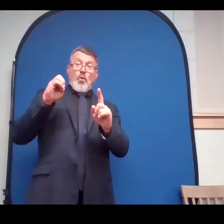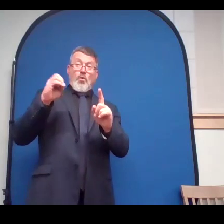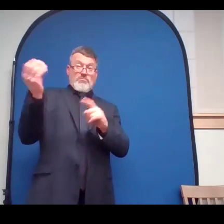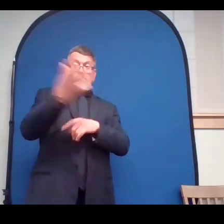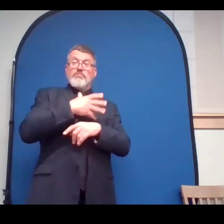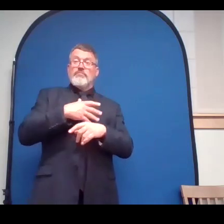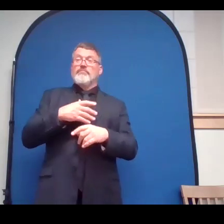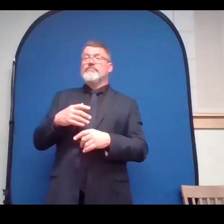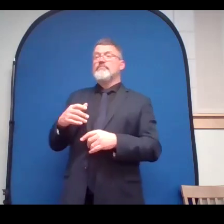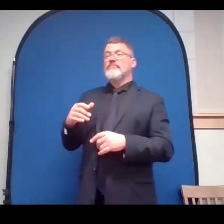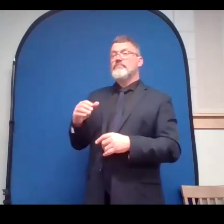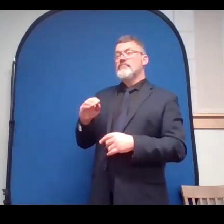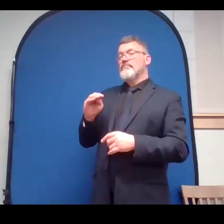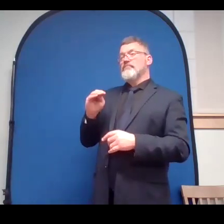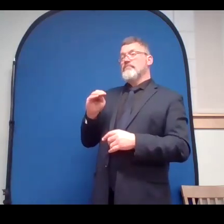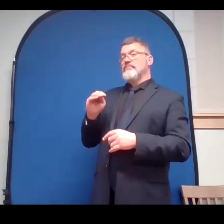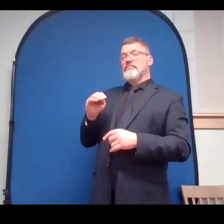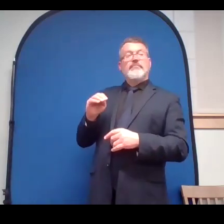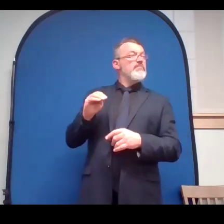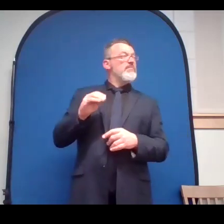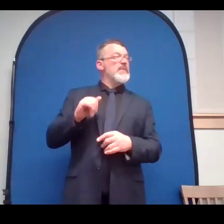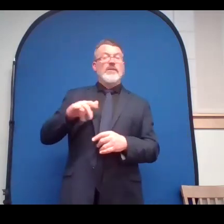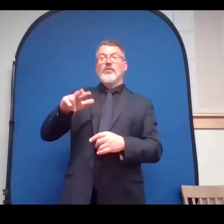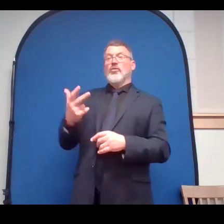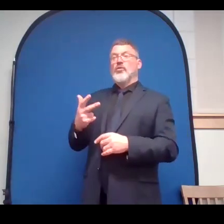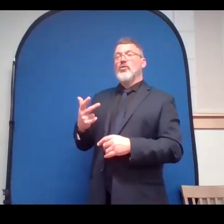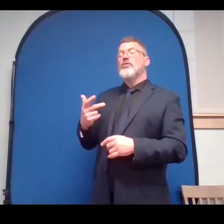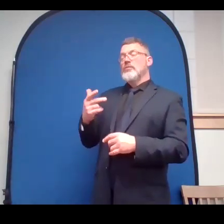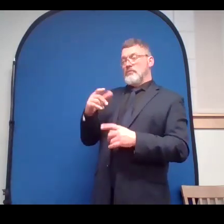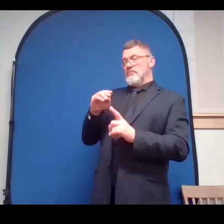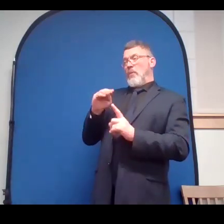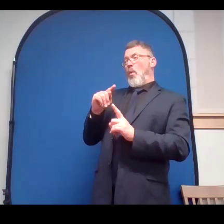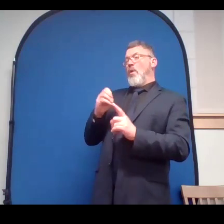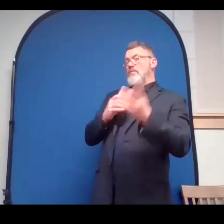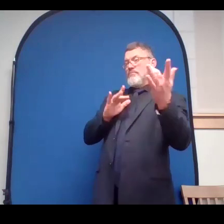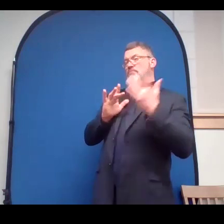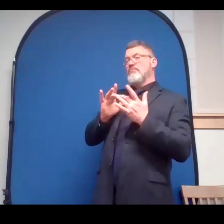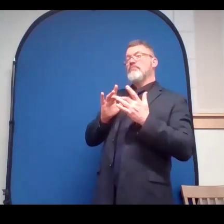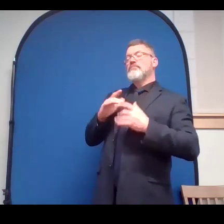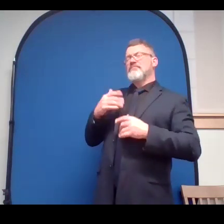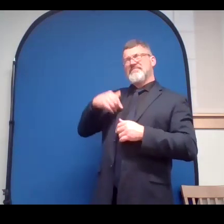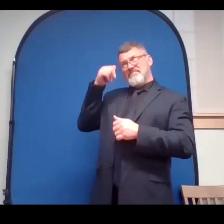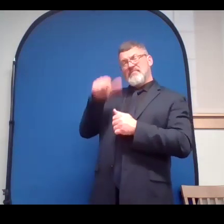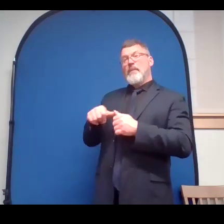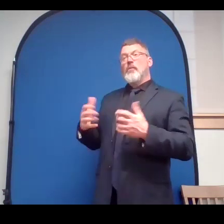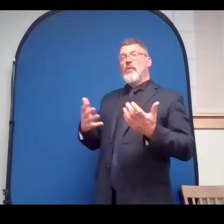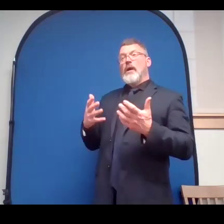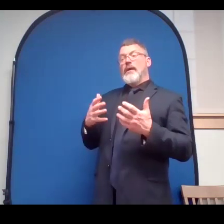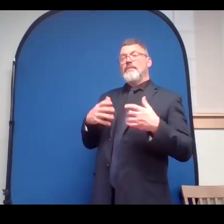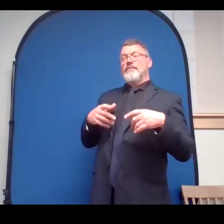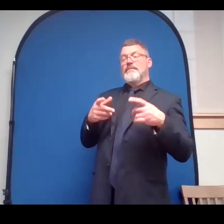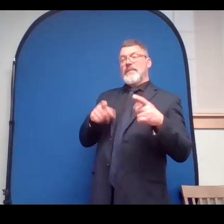from First Sergeant Mote was that, and my recollection is that there was an incident regarding